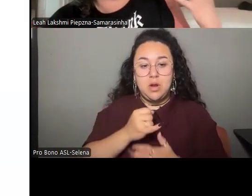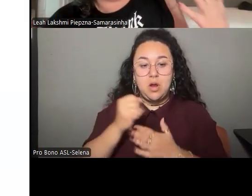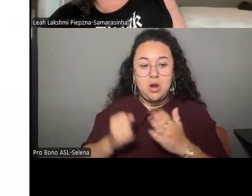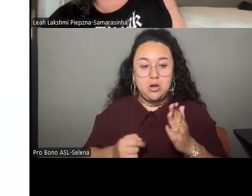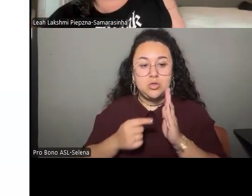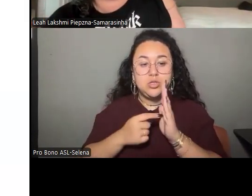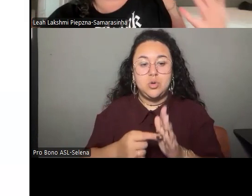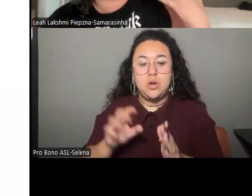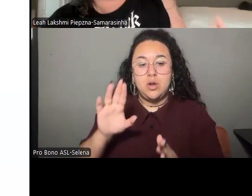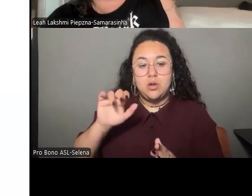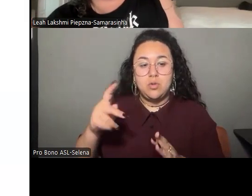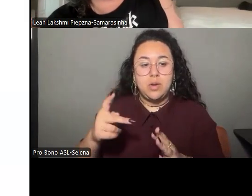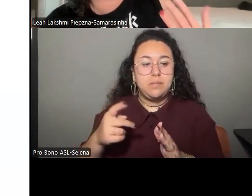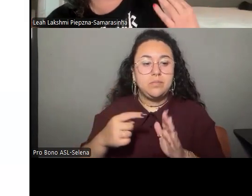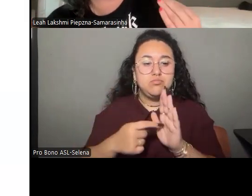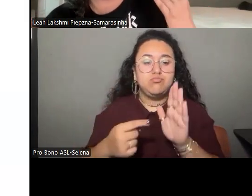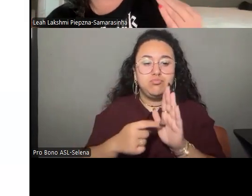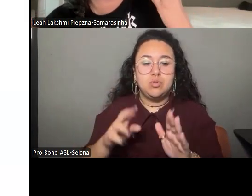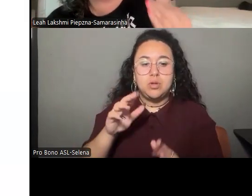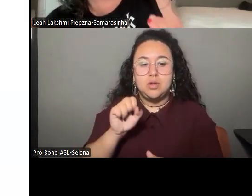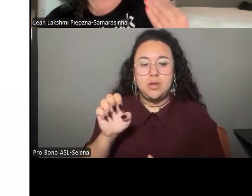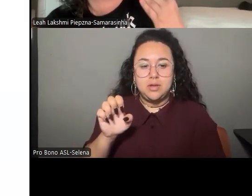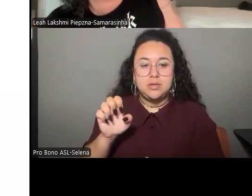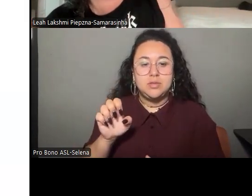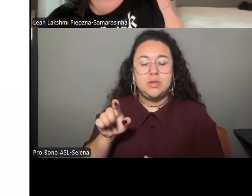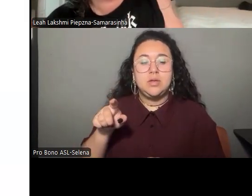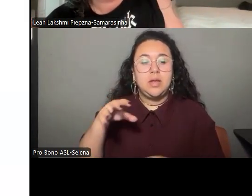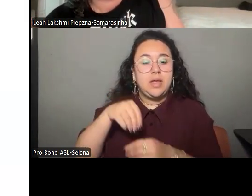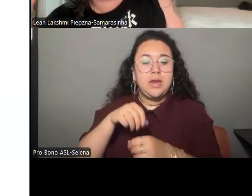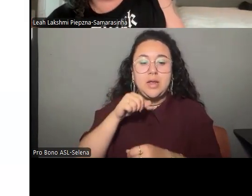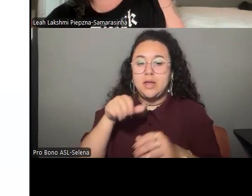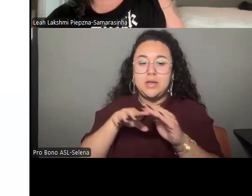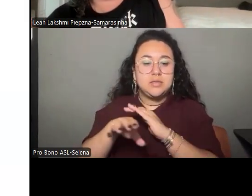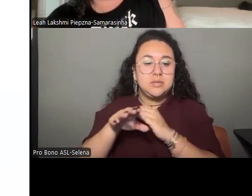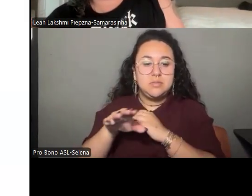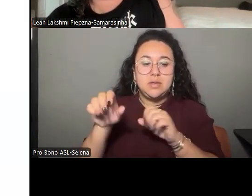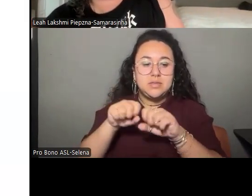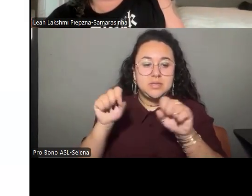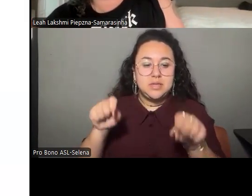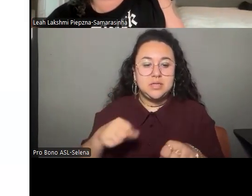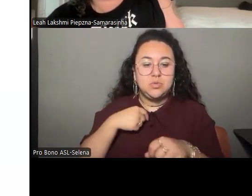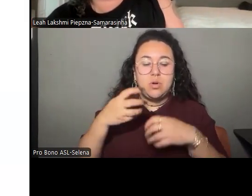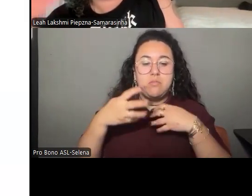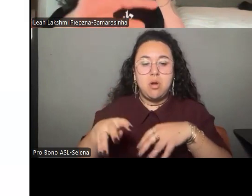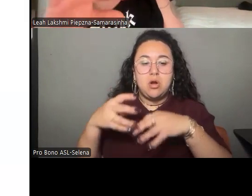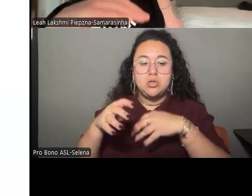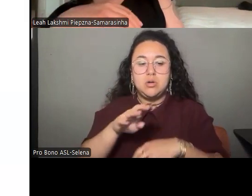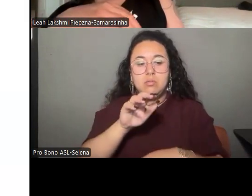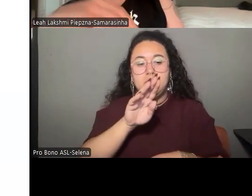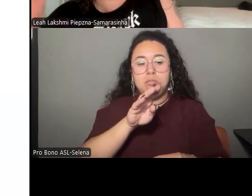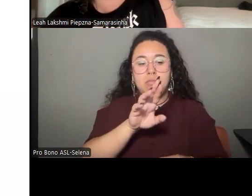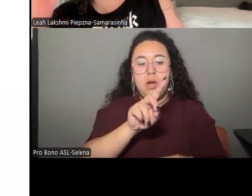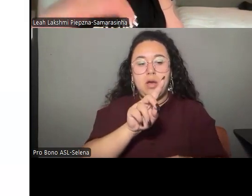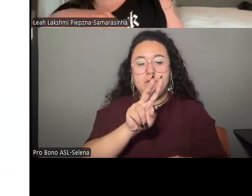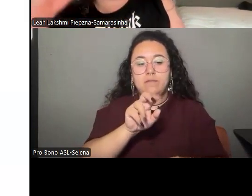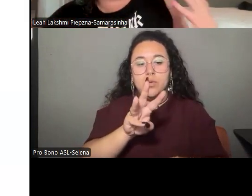Crip parade to the actual spot because it's in an inaccessible station. We're marching from Broadview Station 3 blocks away. Away is